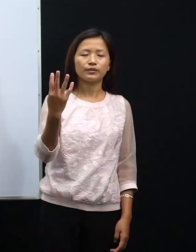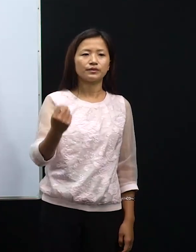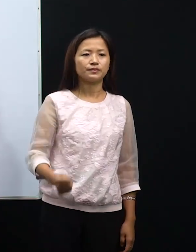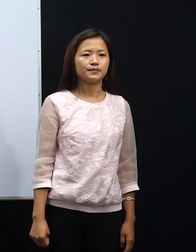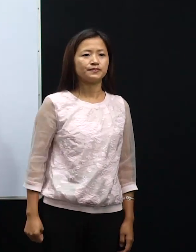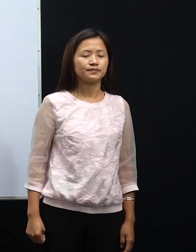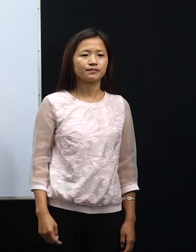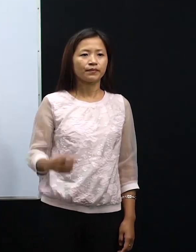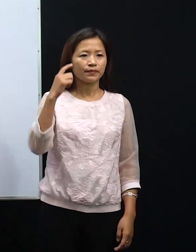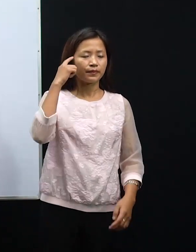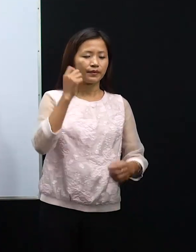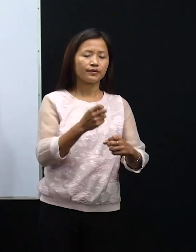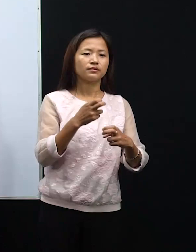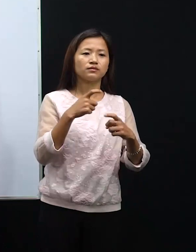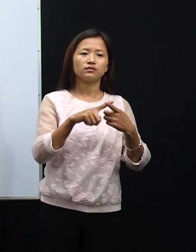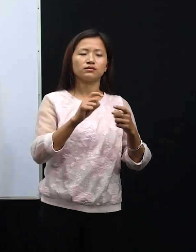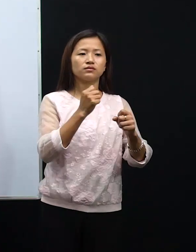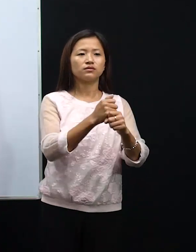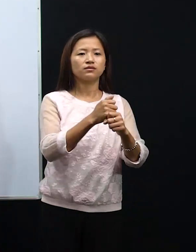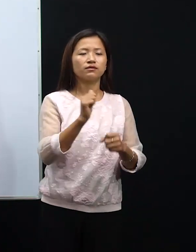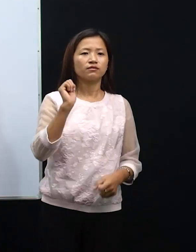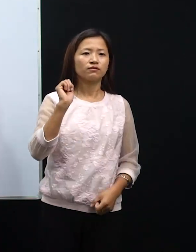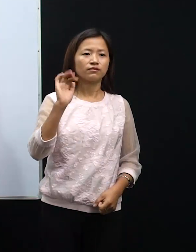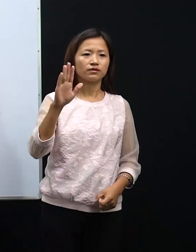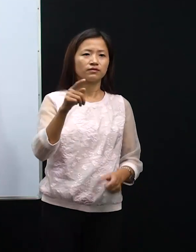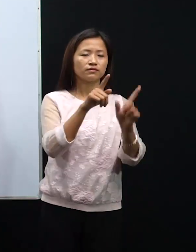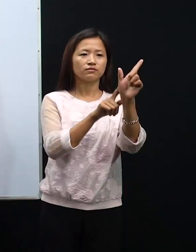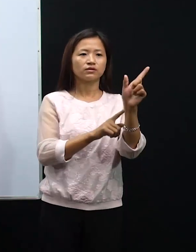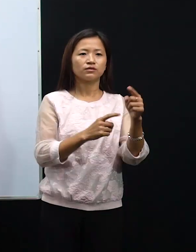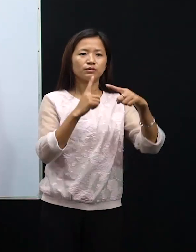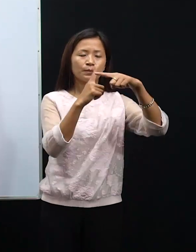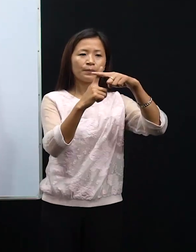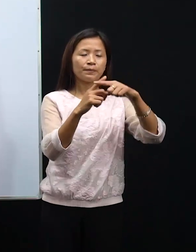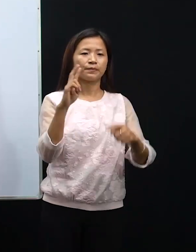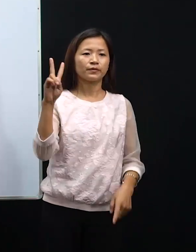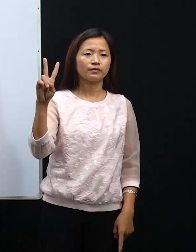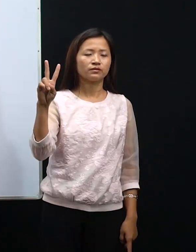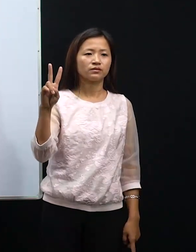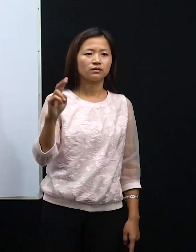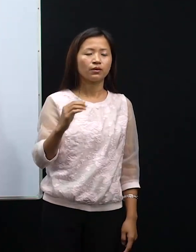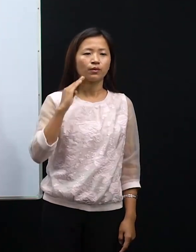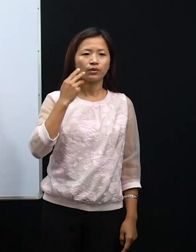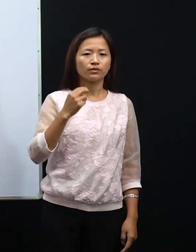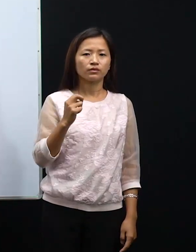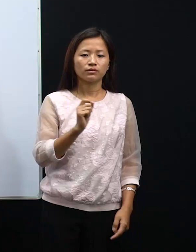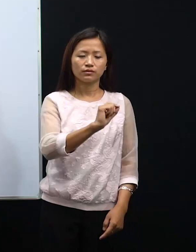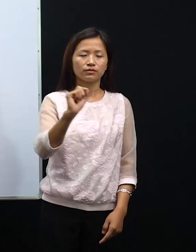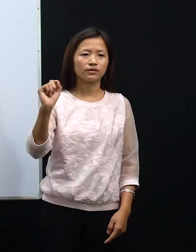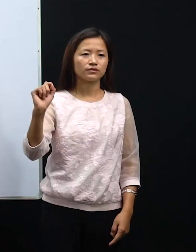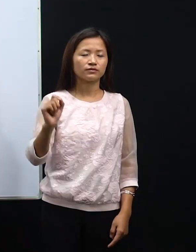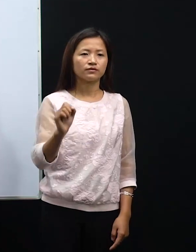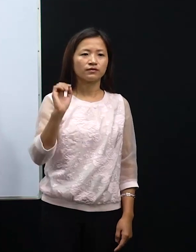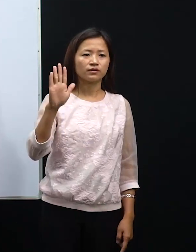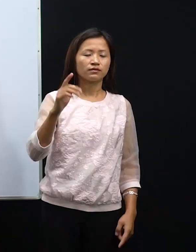for example, let me write 5y plus 2. When we write 5y plus